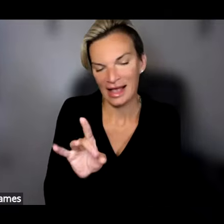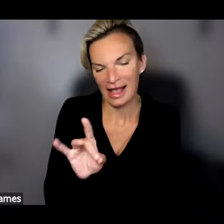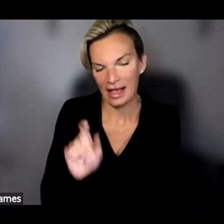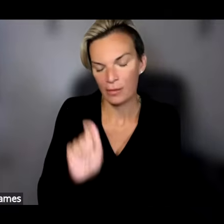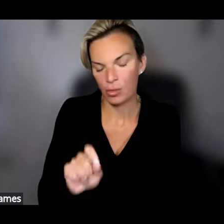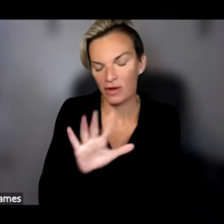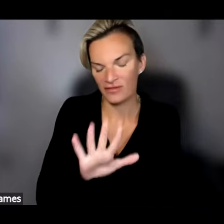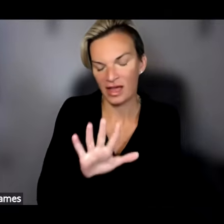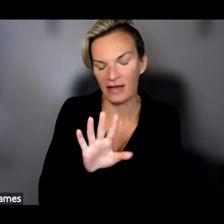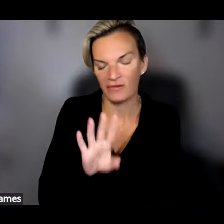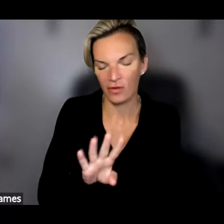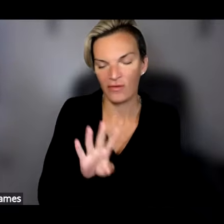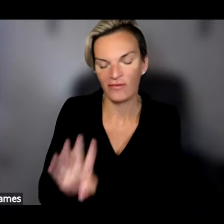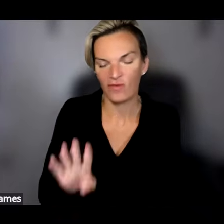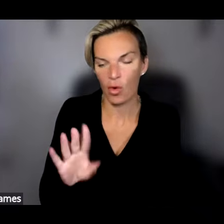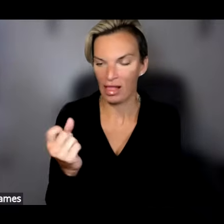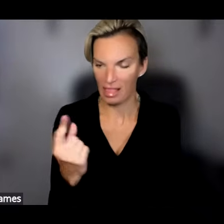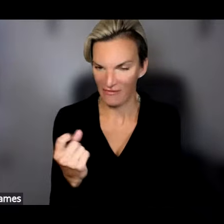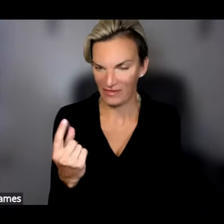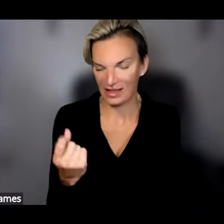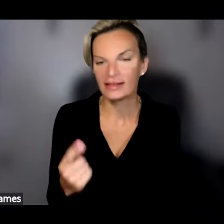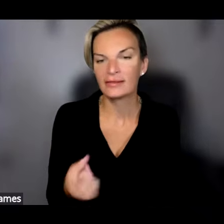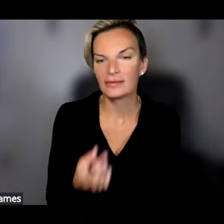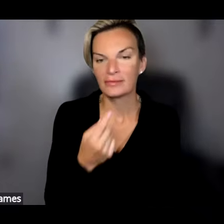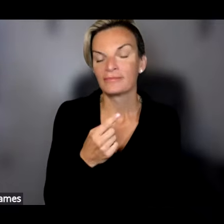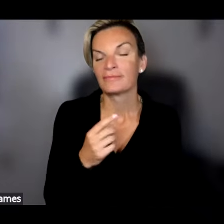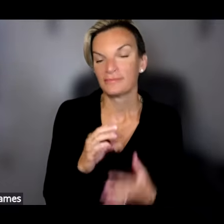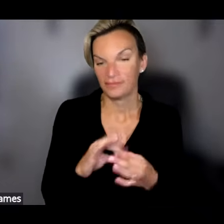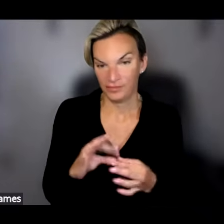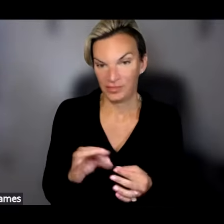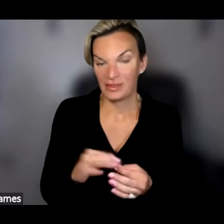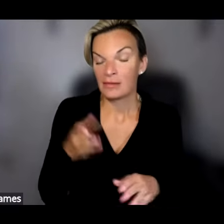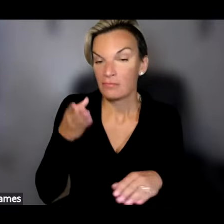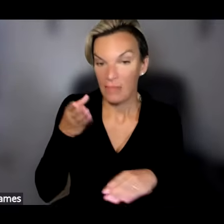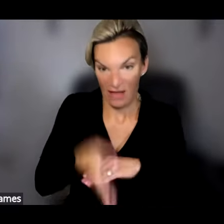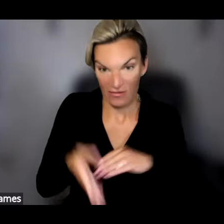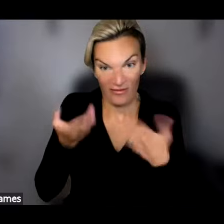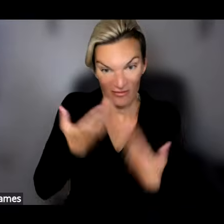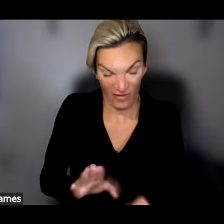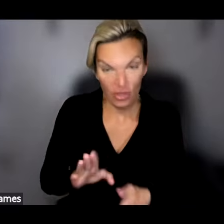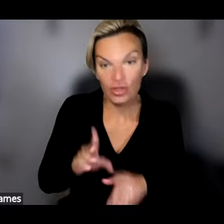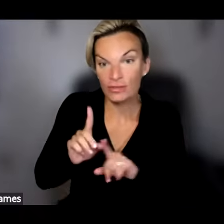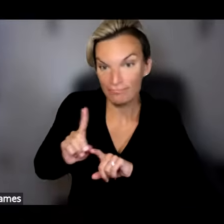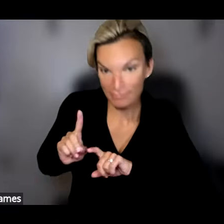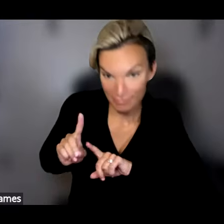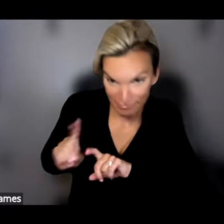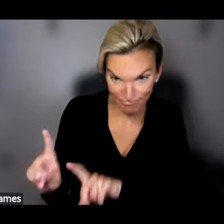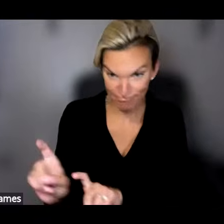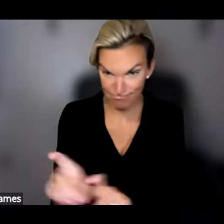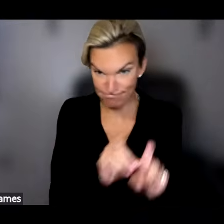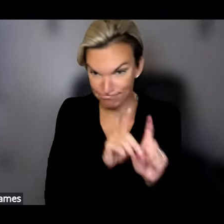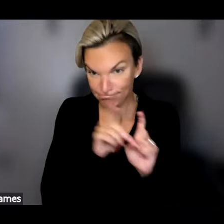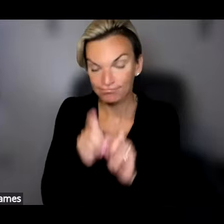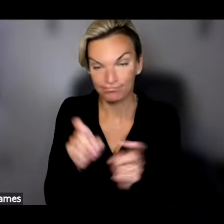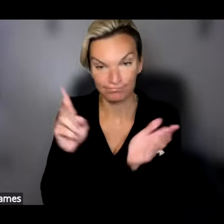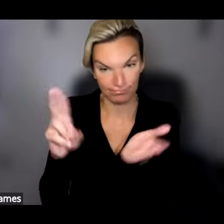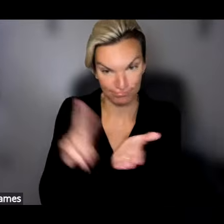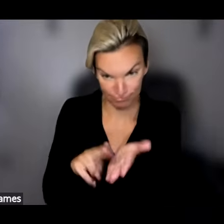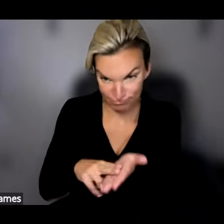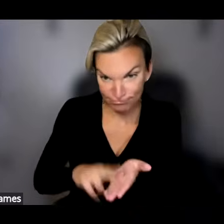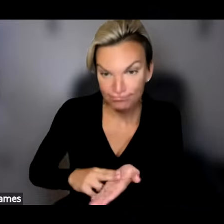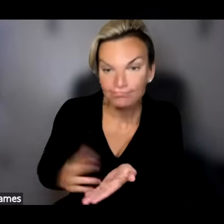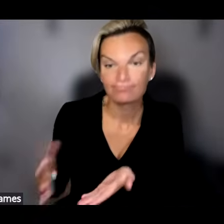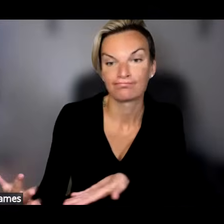168.544C11, which says that after a canvass and a hearing, if the board determines that a